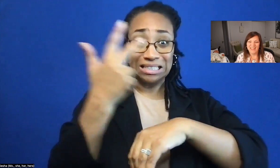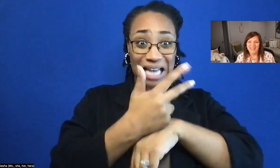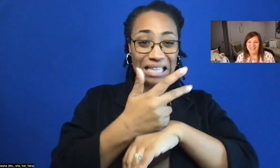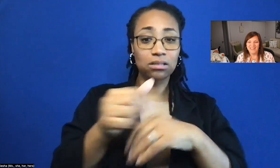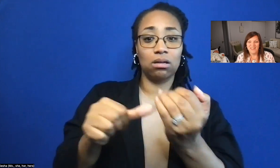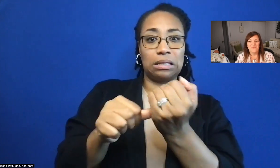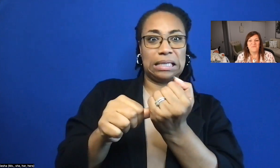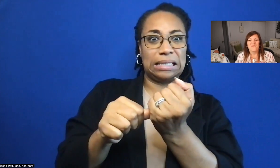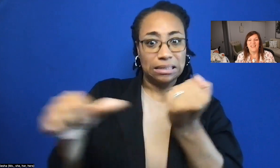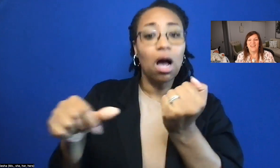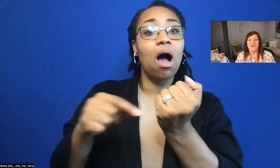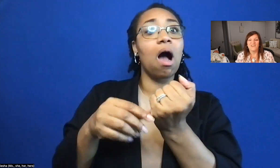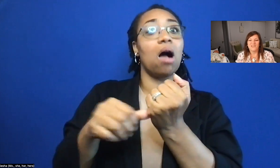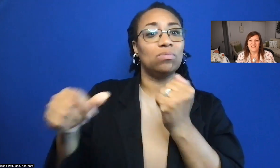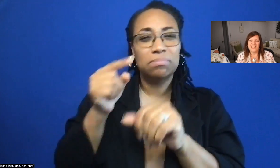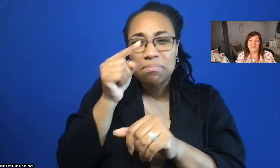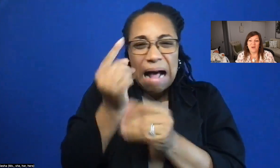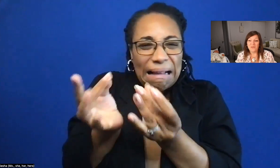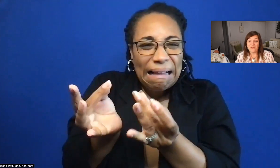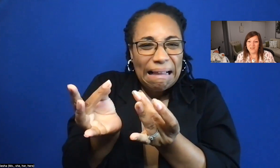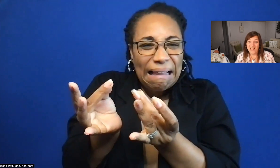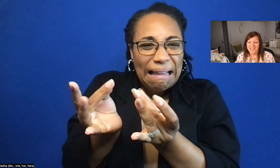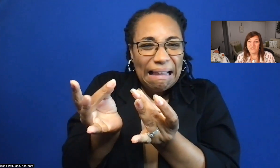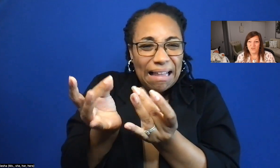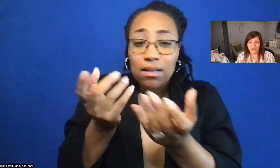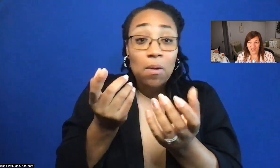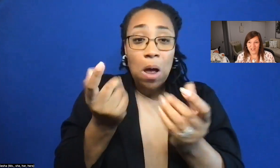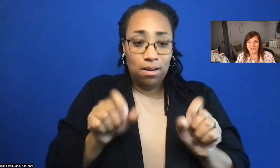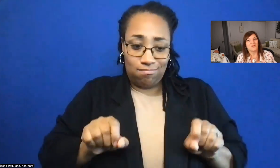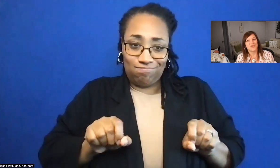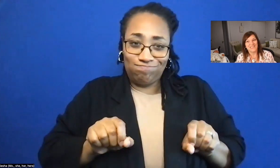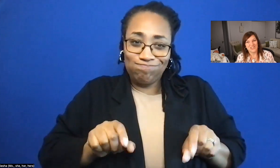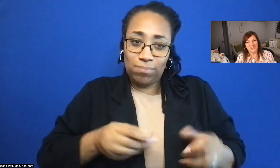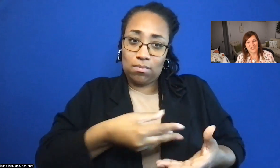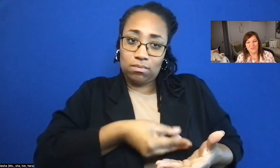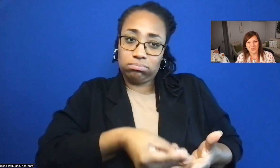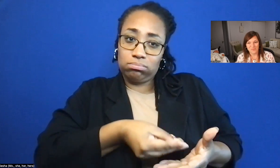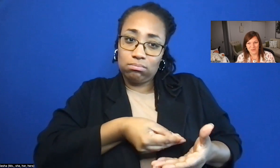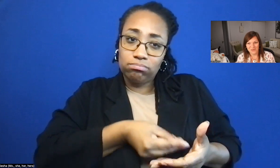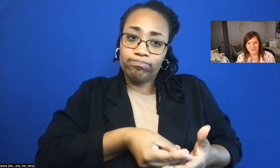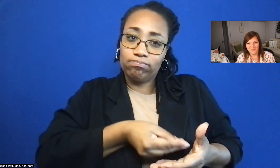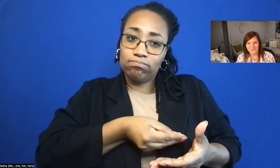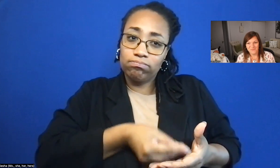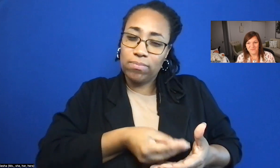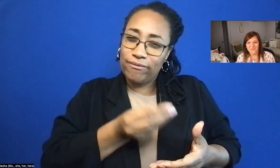black. It also takes about 3 days for colostrum to transition to mature milk.